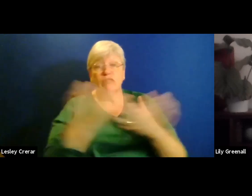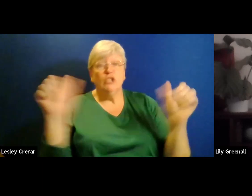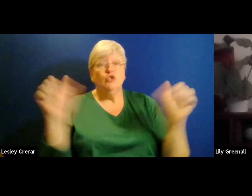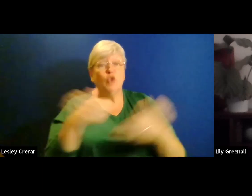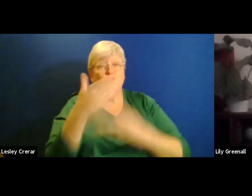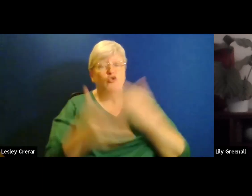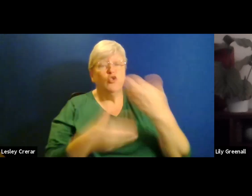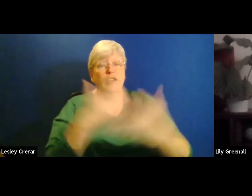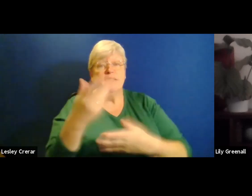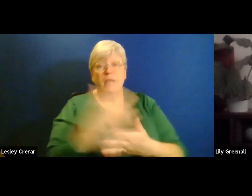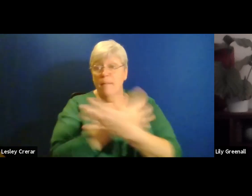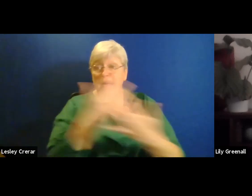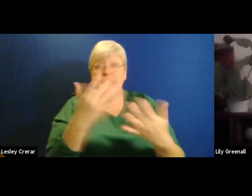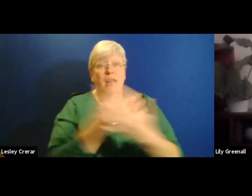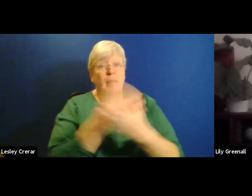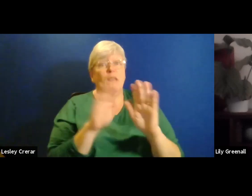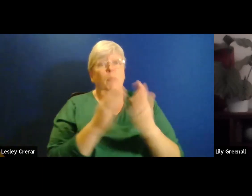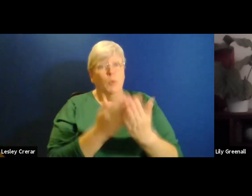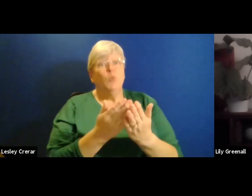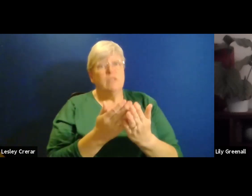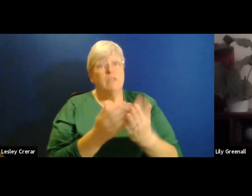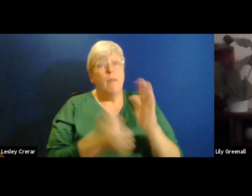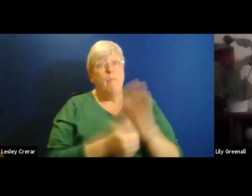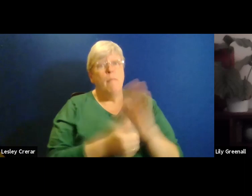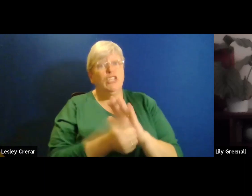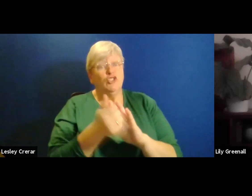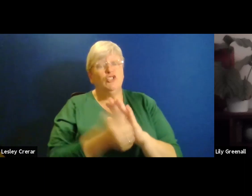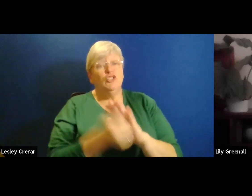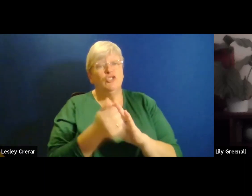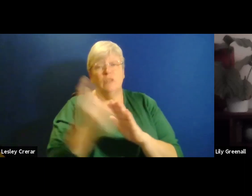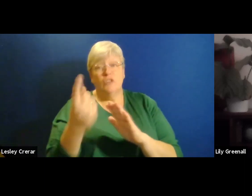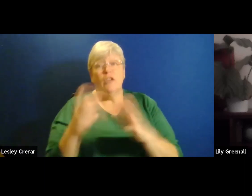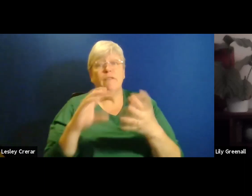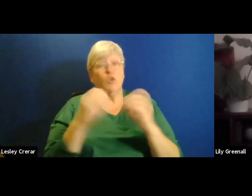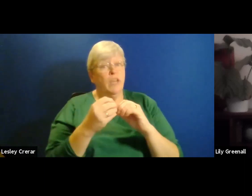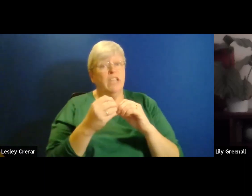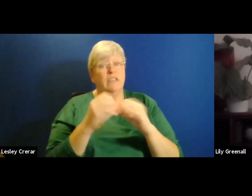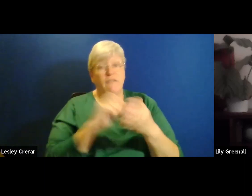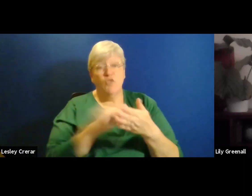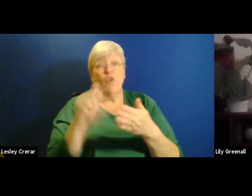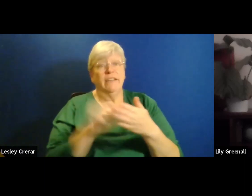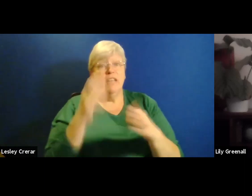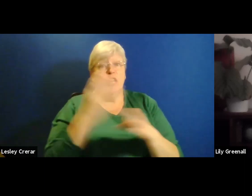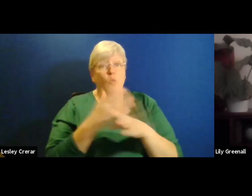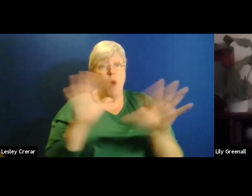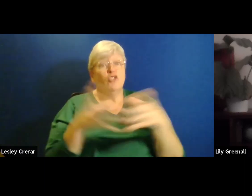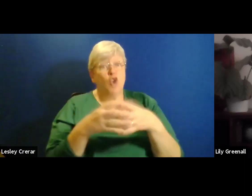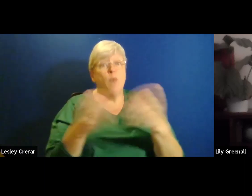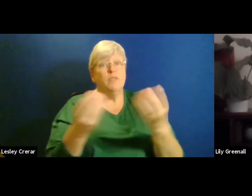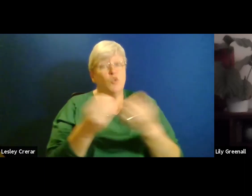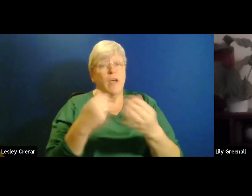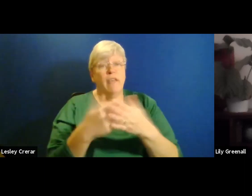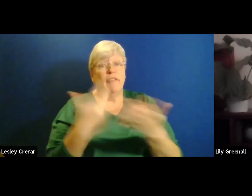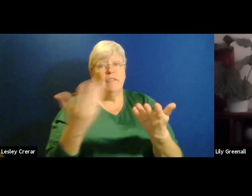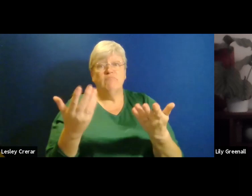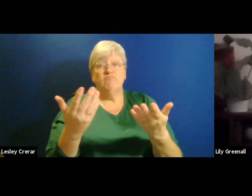been included in anthologies and magazines. She's run creative writing workshops with participants ranging from 8 to